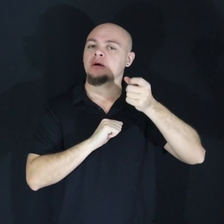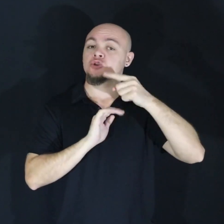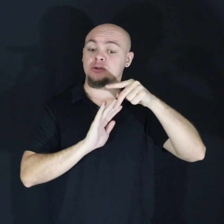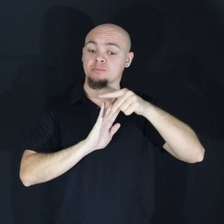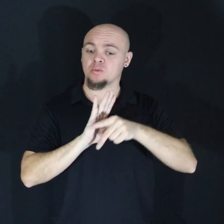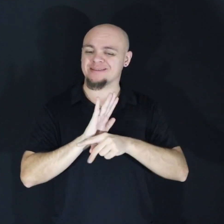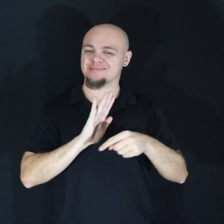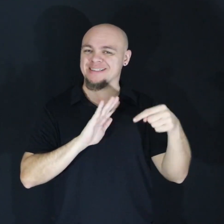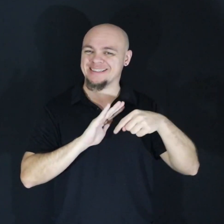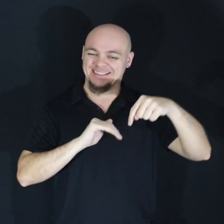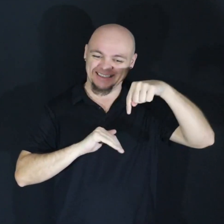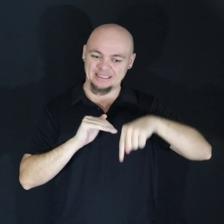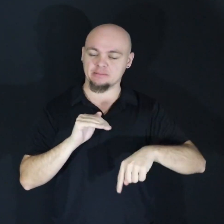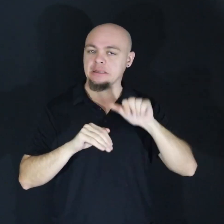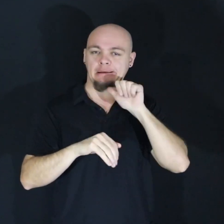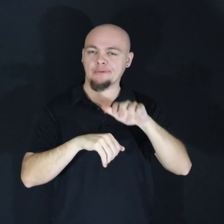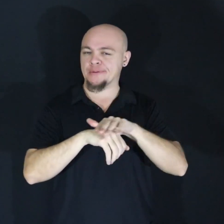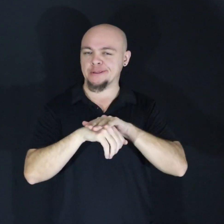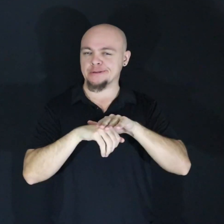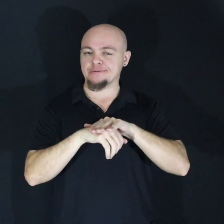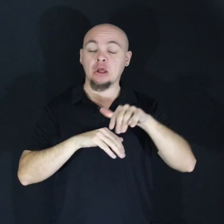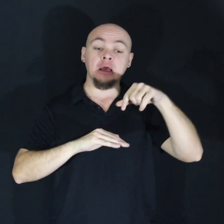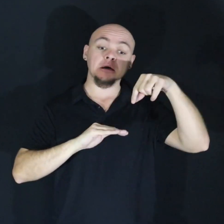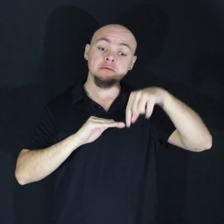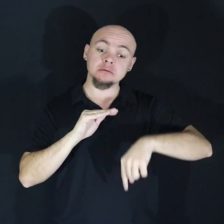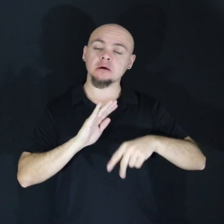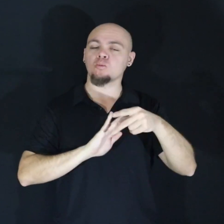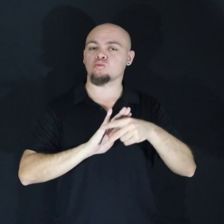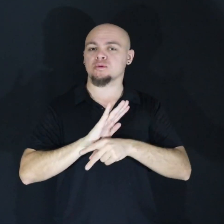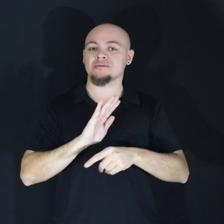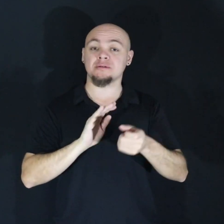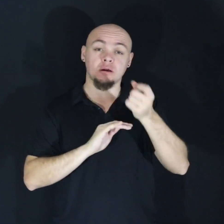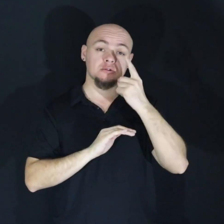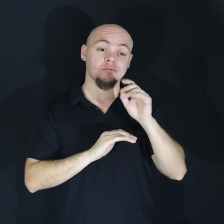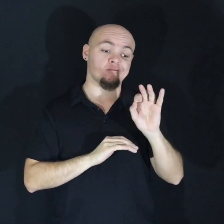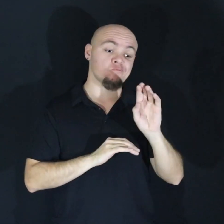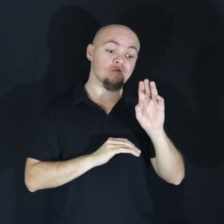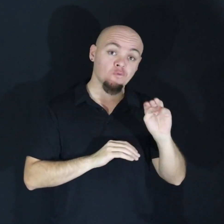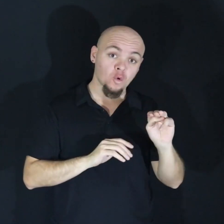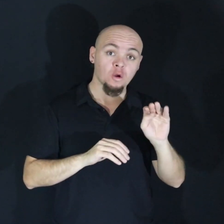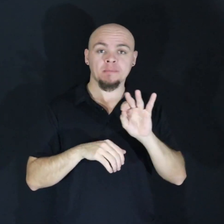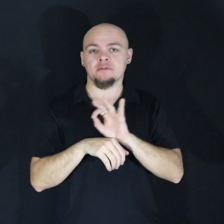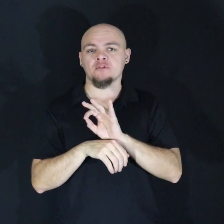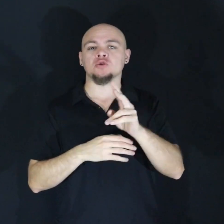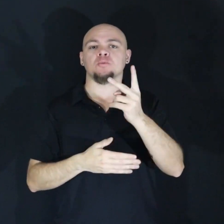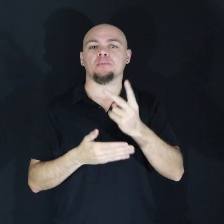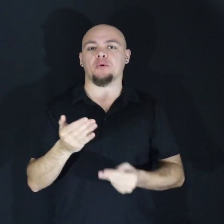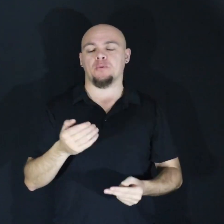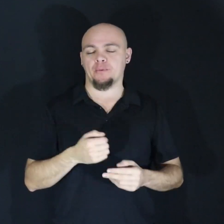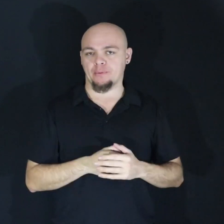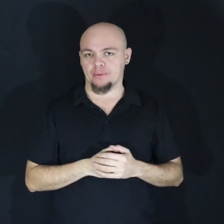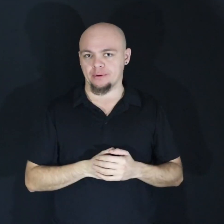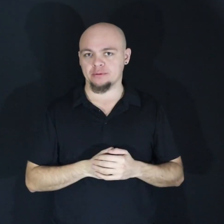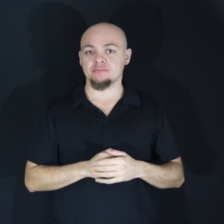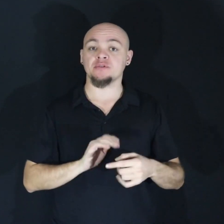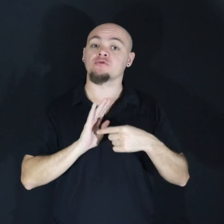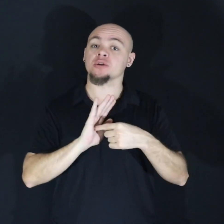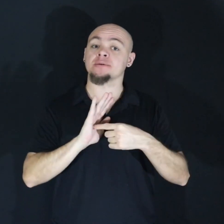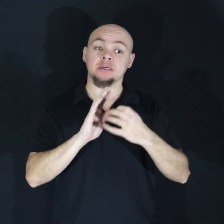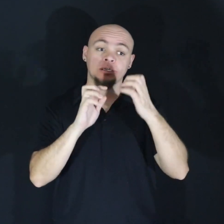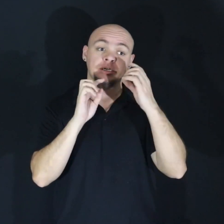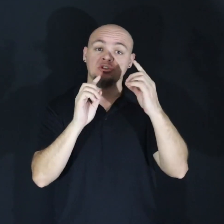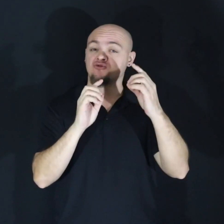beyond the surface, principles that consider both form and function. For example, an